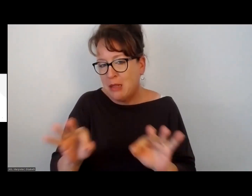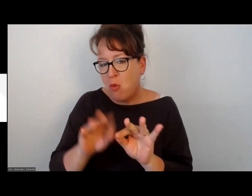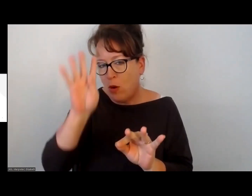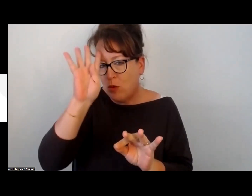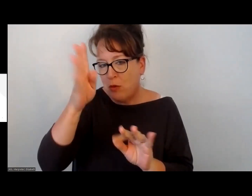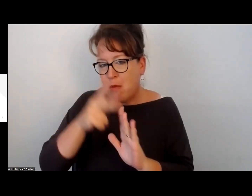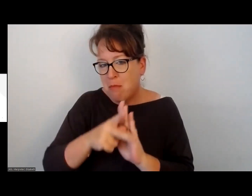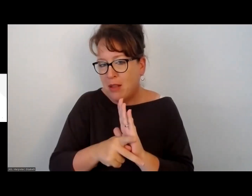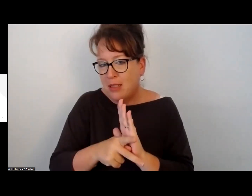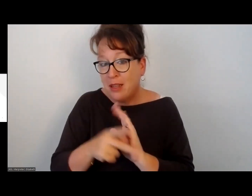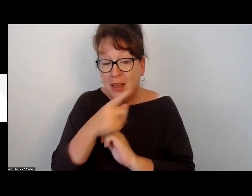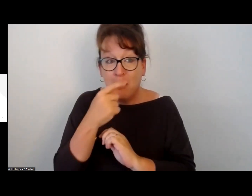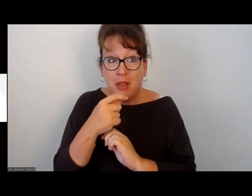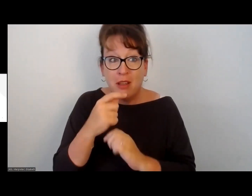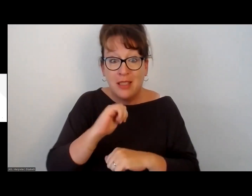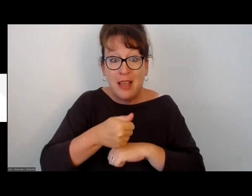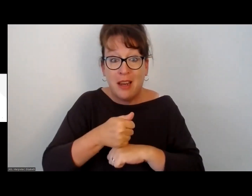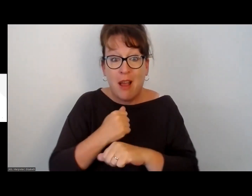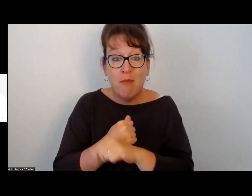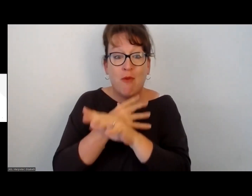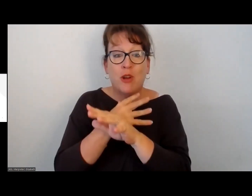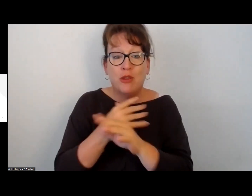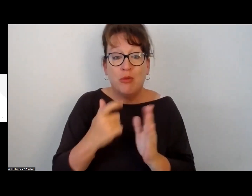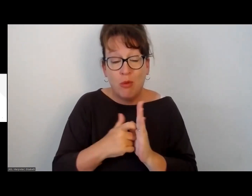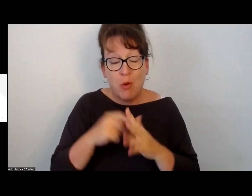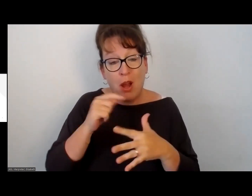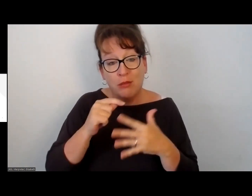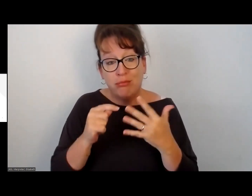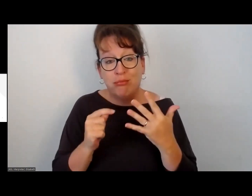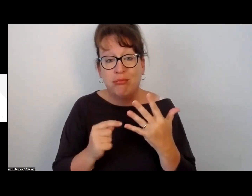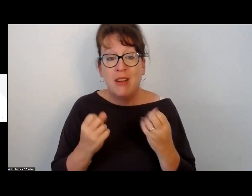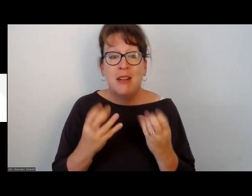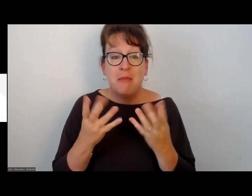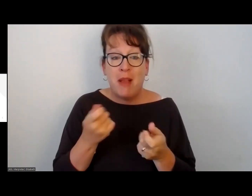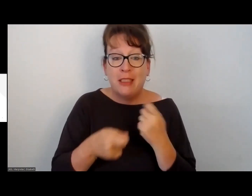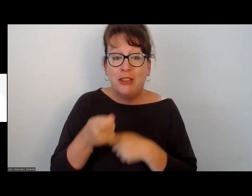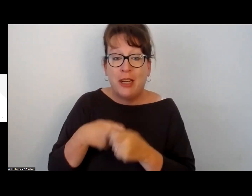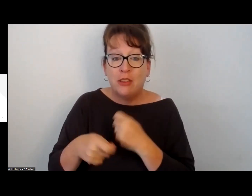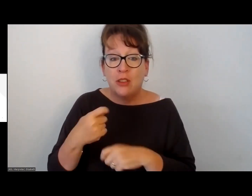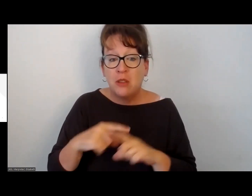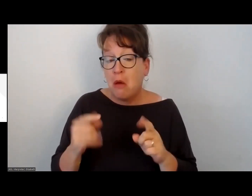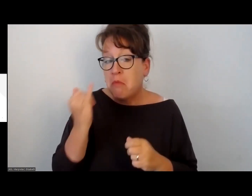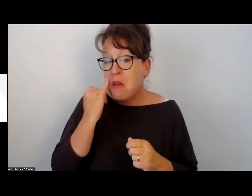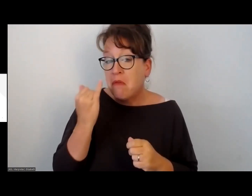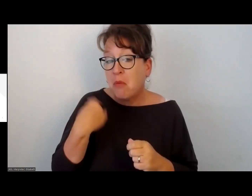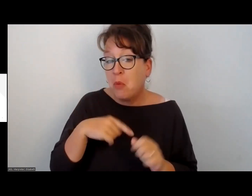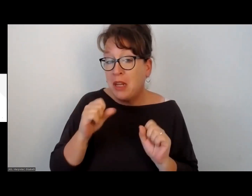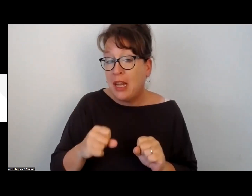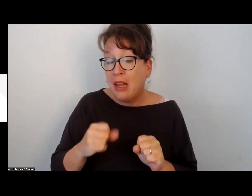had to navigate in order for us to switch this from hybrid to virtual. So if we could set up a protocol